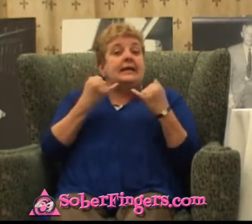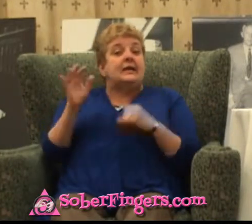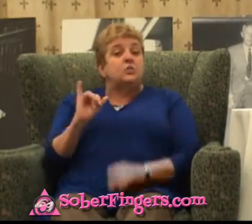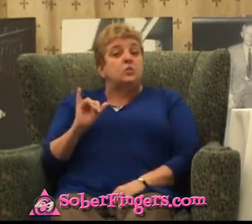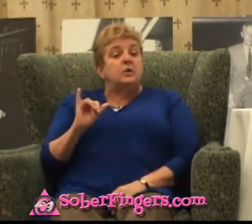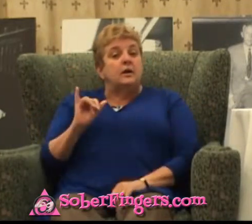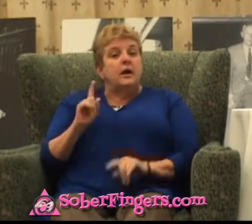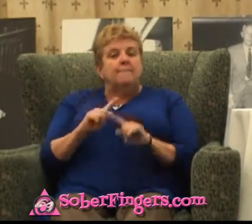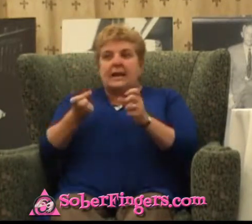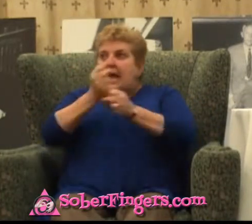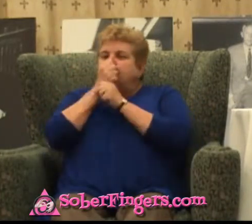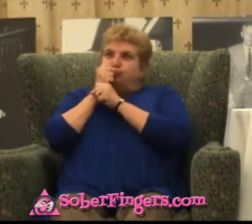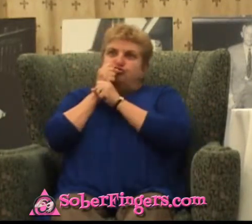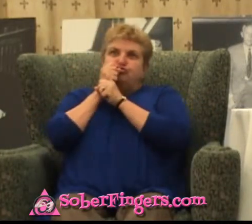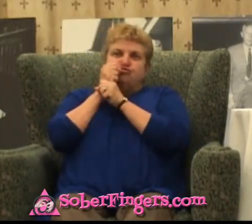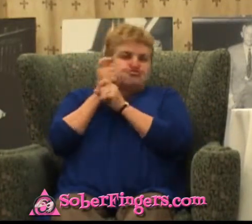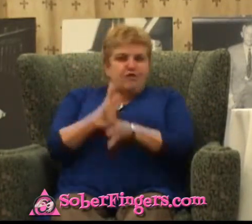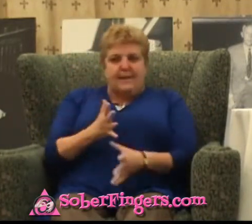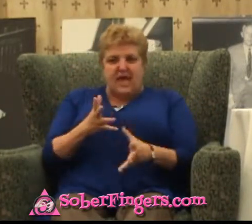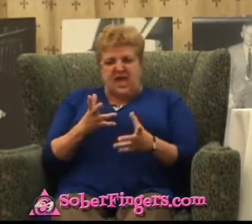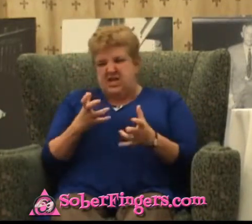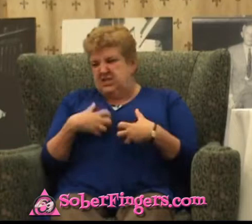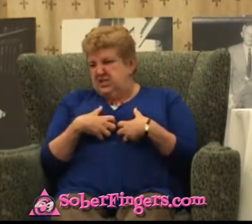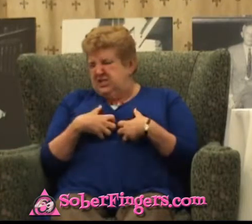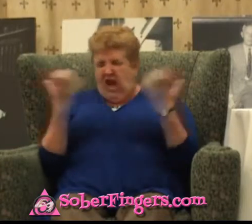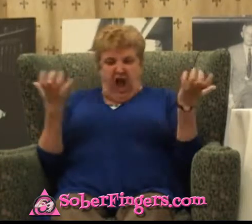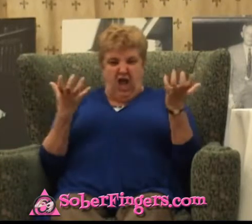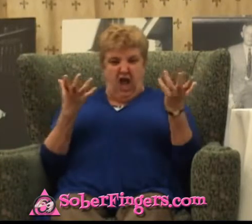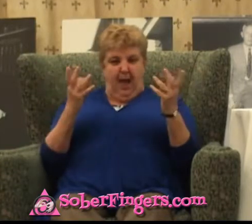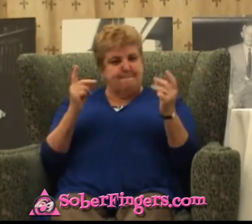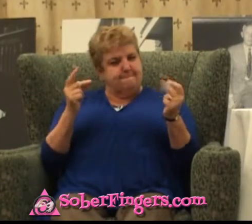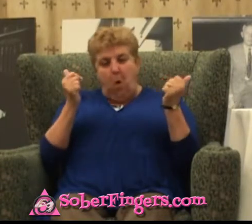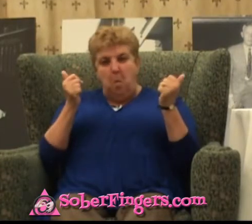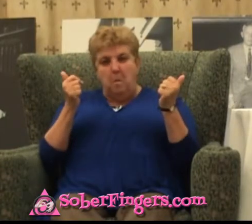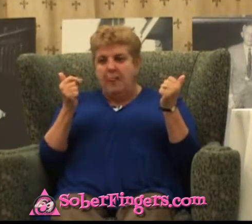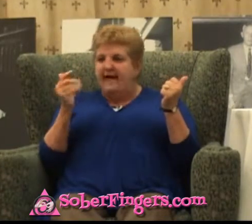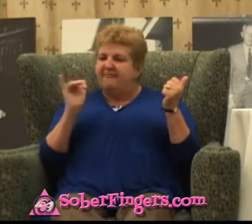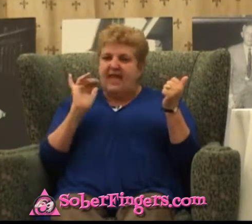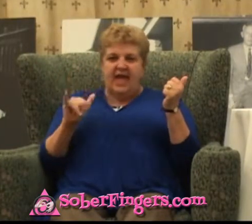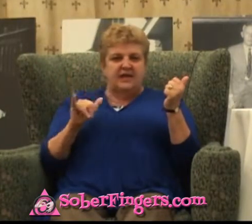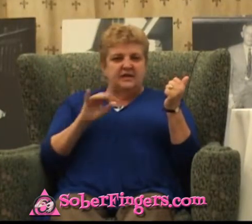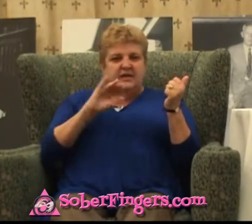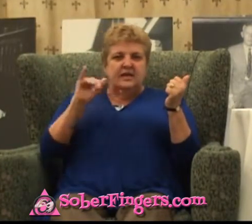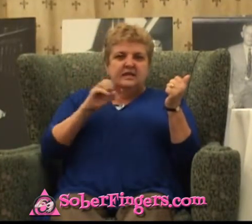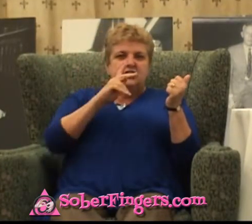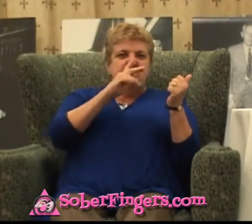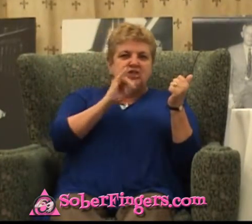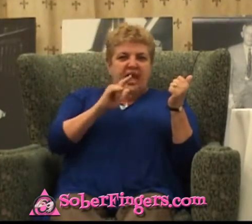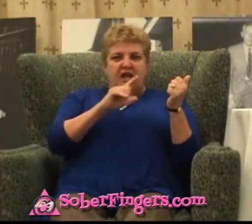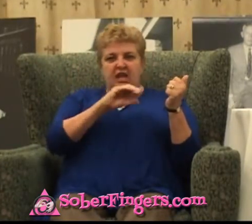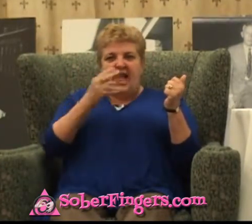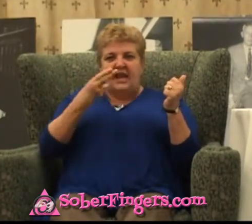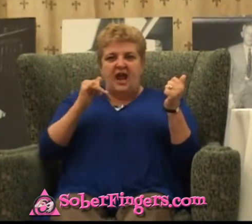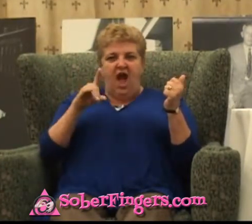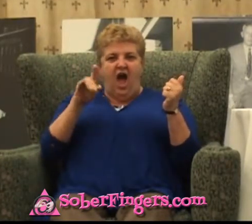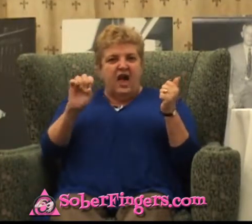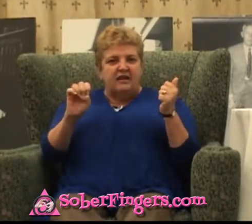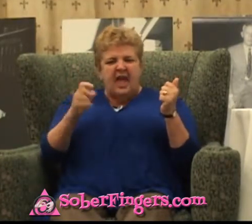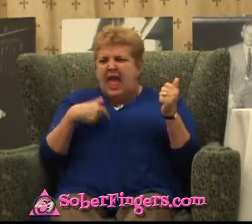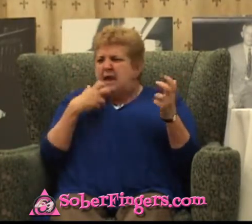just screaming because I snap just like that Jekyll and Hyde personality. And I'm screaming at you, and I say, I